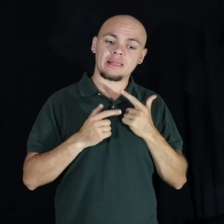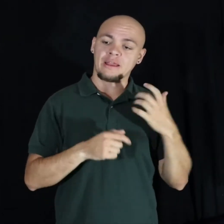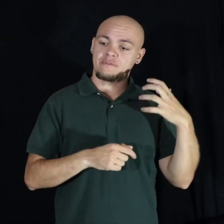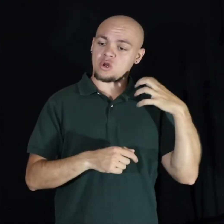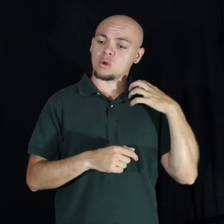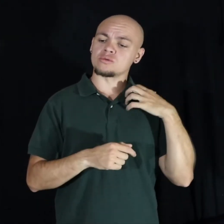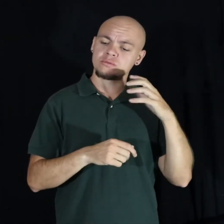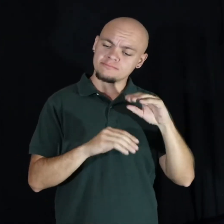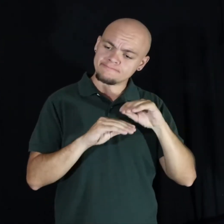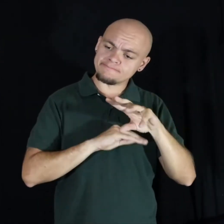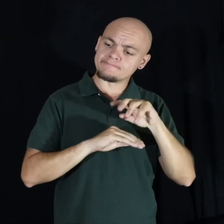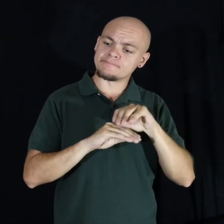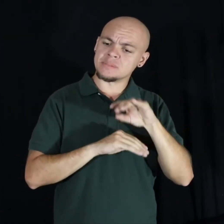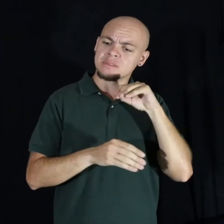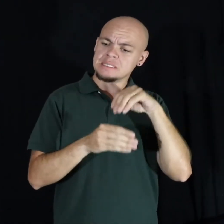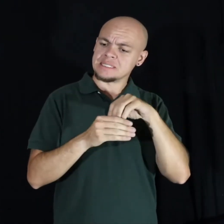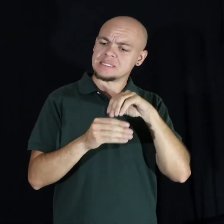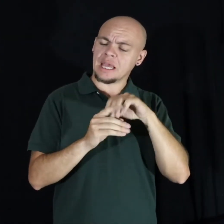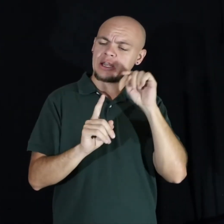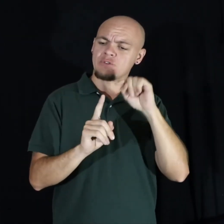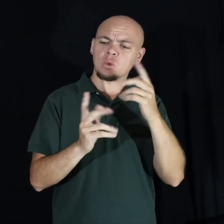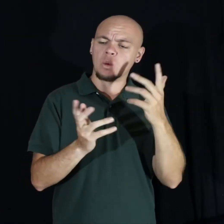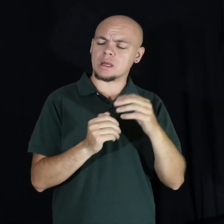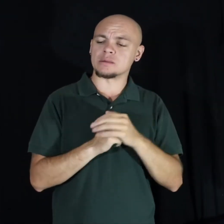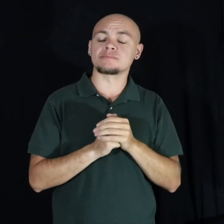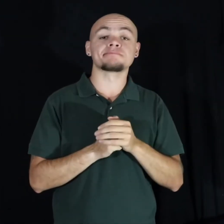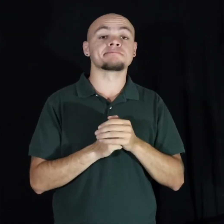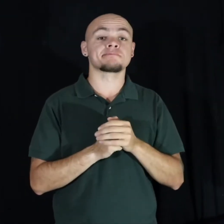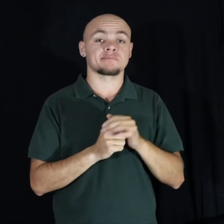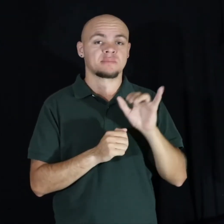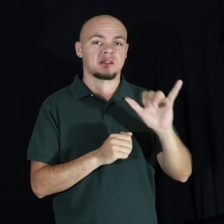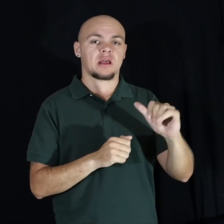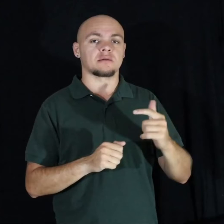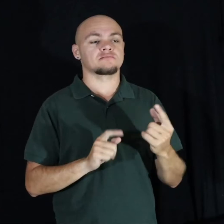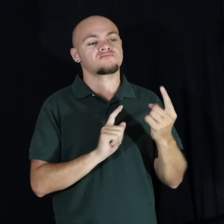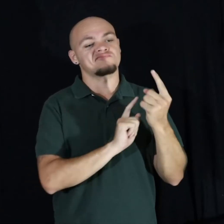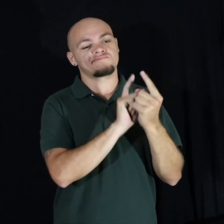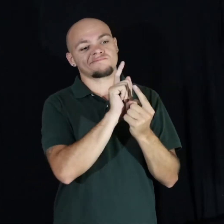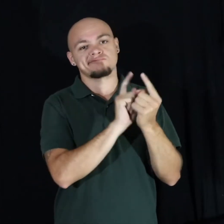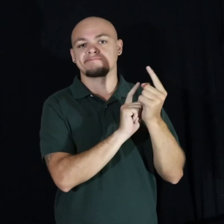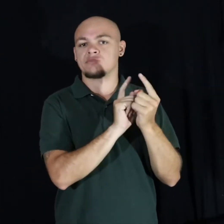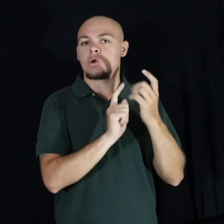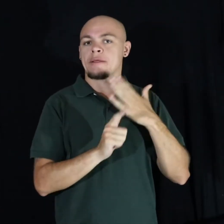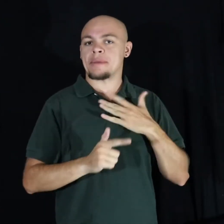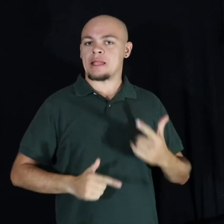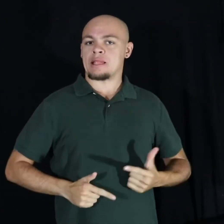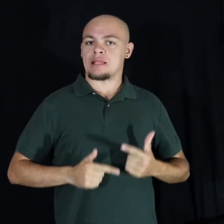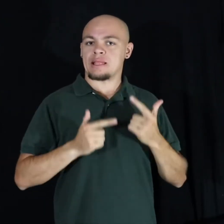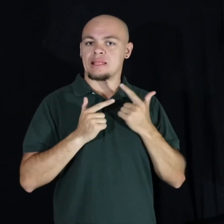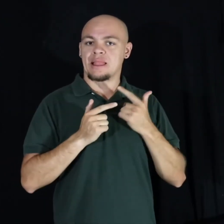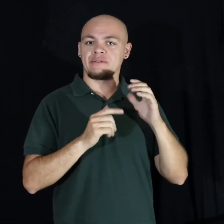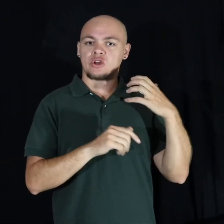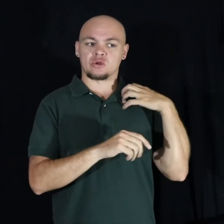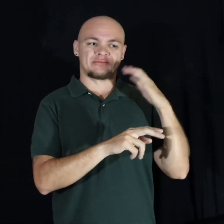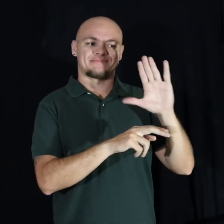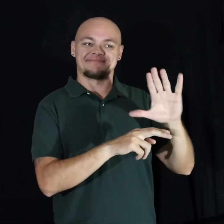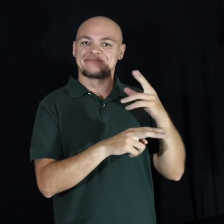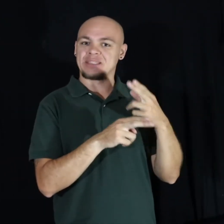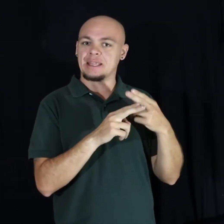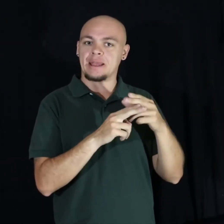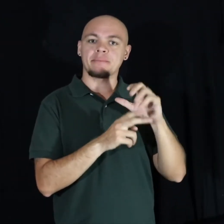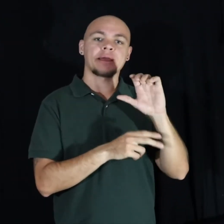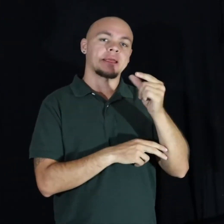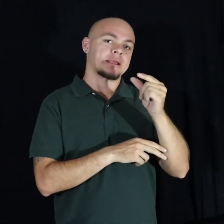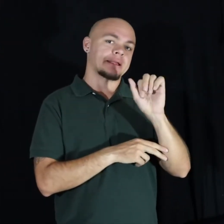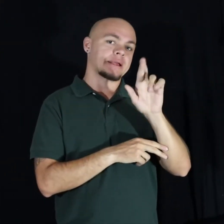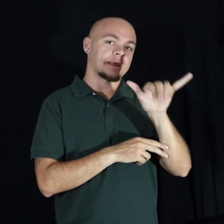going on inside. So in the course of the conversations with my life coach, Gary, my struggle